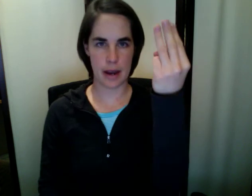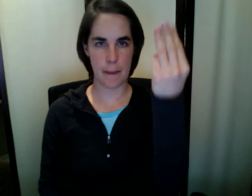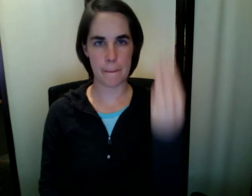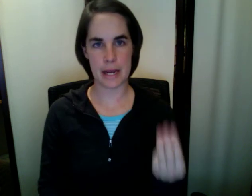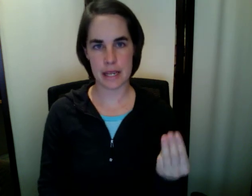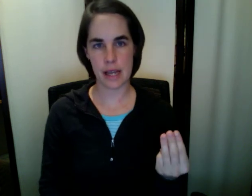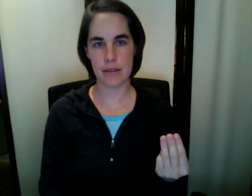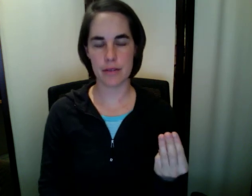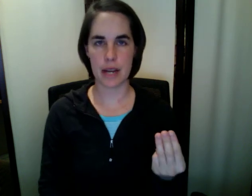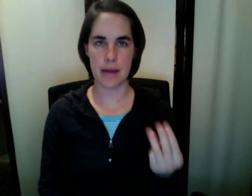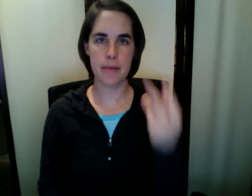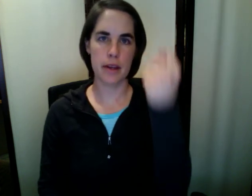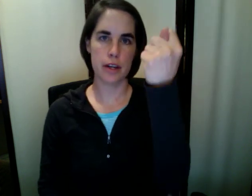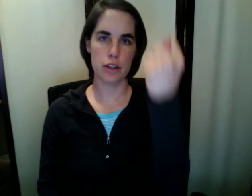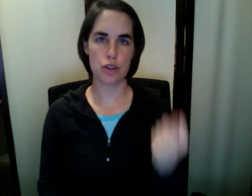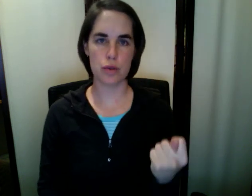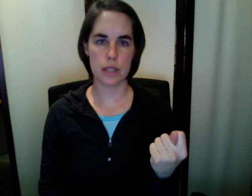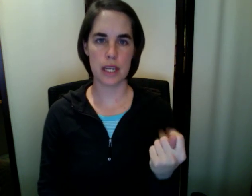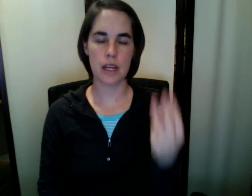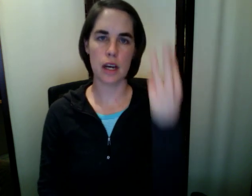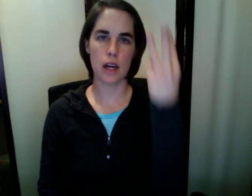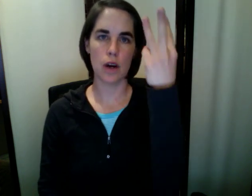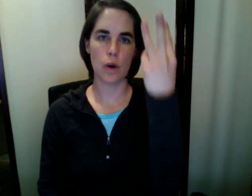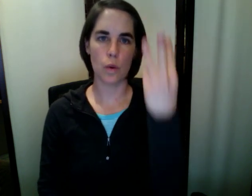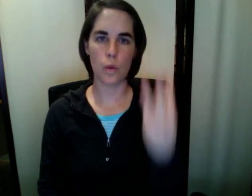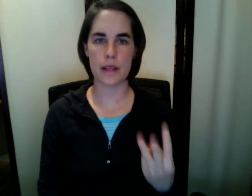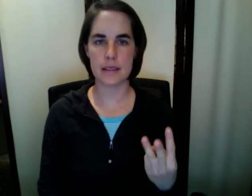Monday. An M. Tuesday. Wednesday.